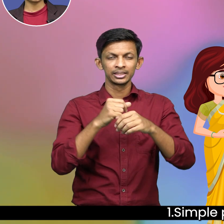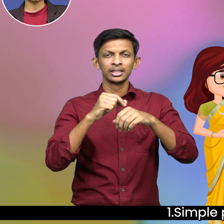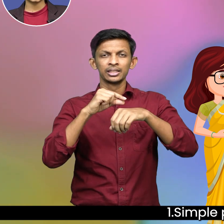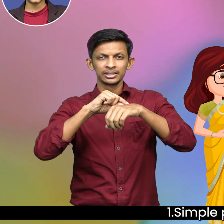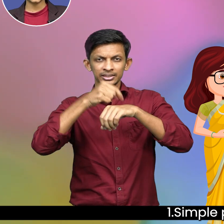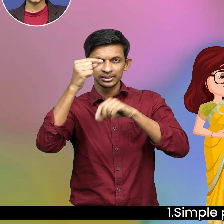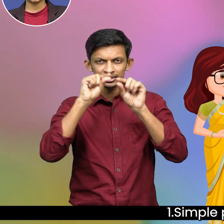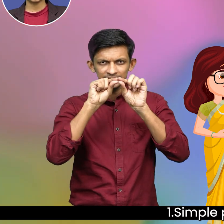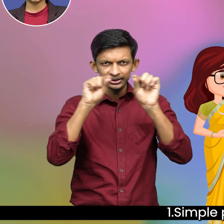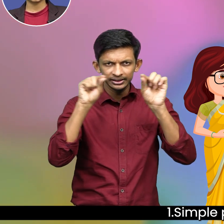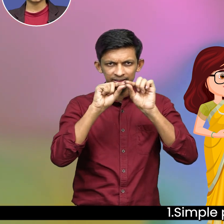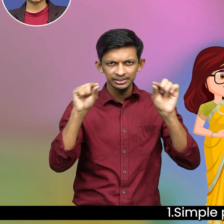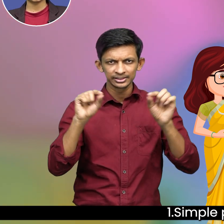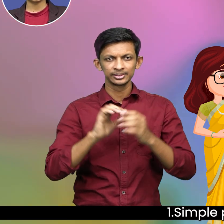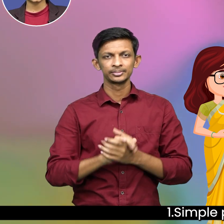simple permanent tissue,